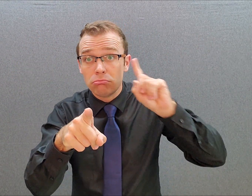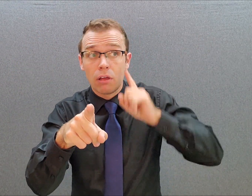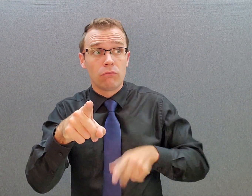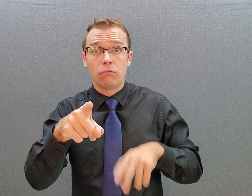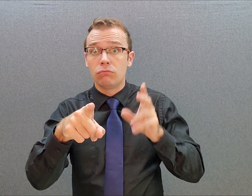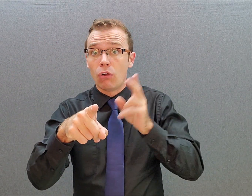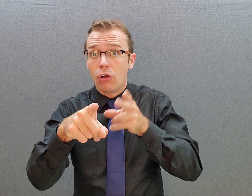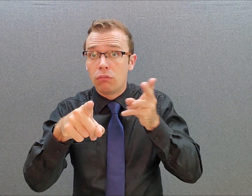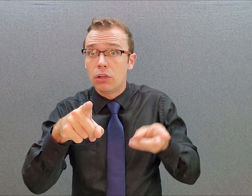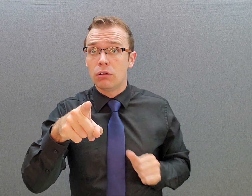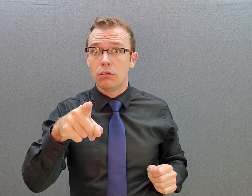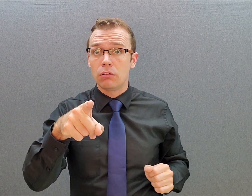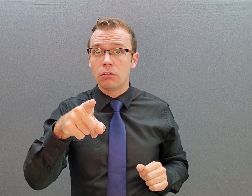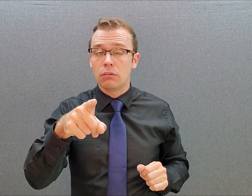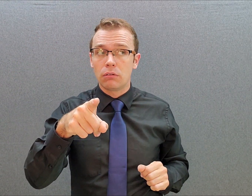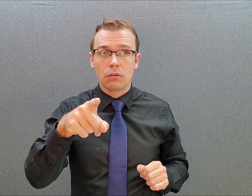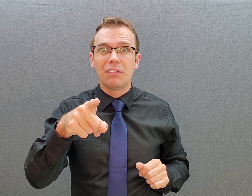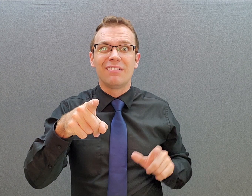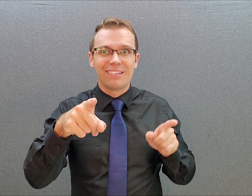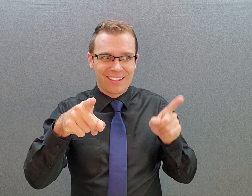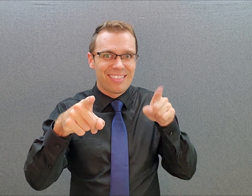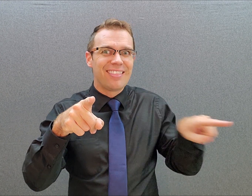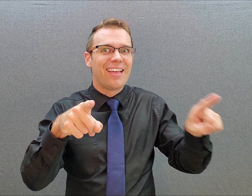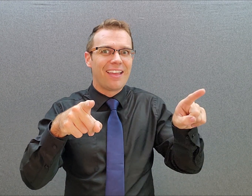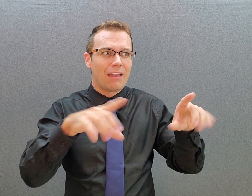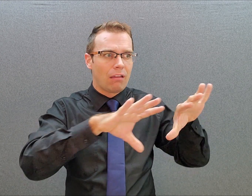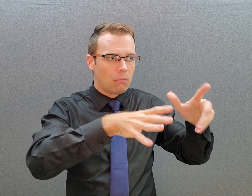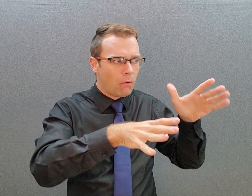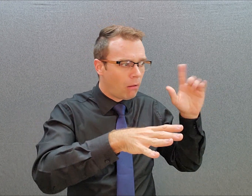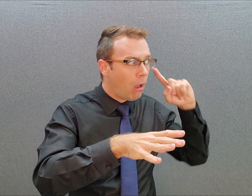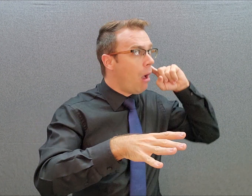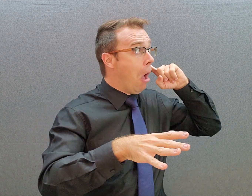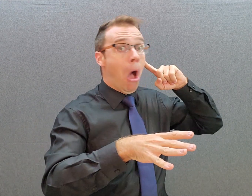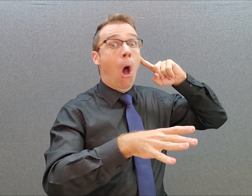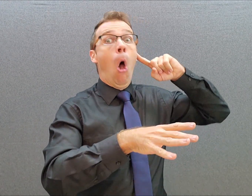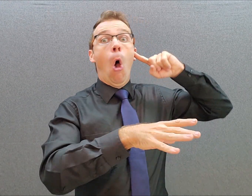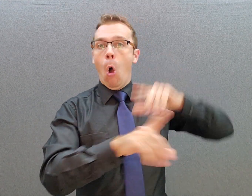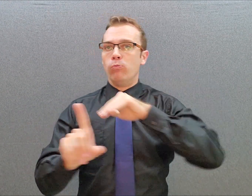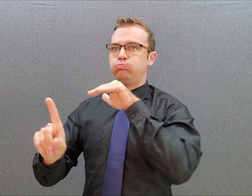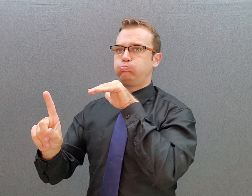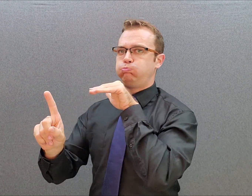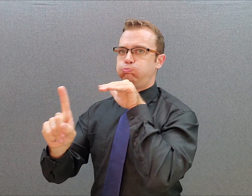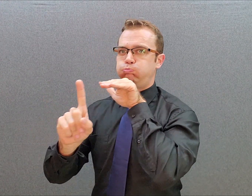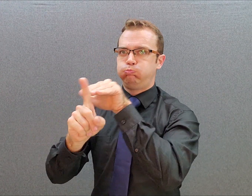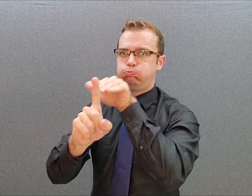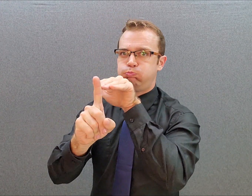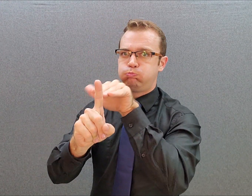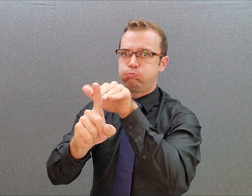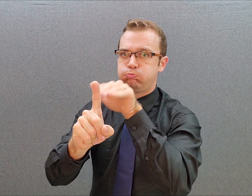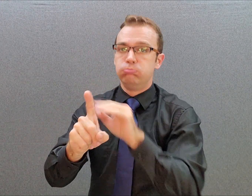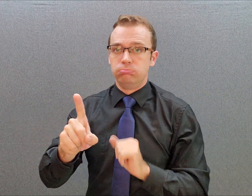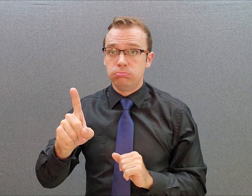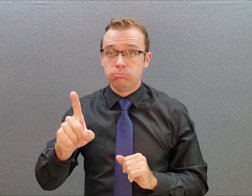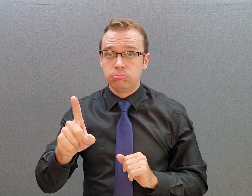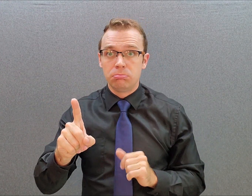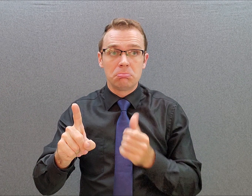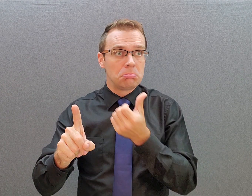or have hearing loss, be sure that your network knows to give you this information. Ask them to give you any